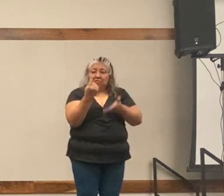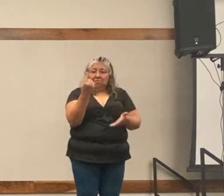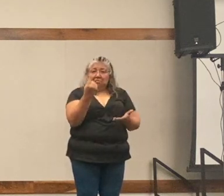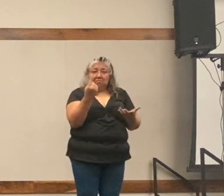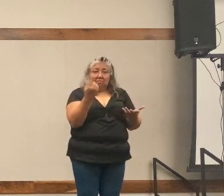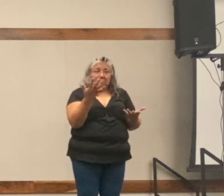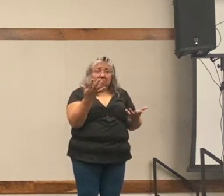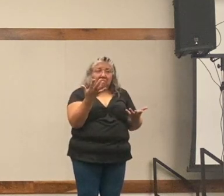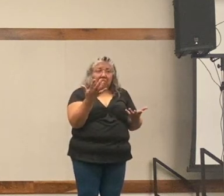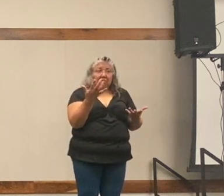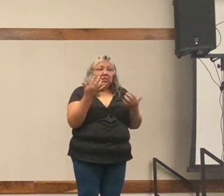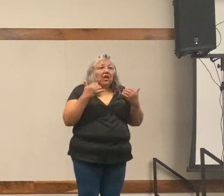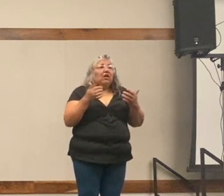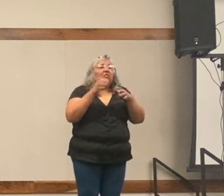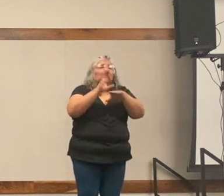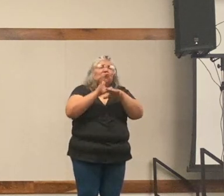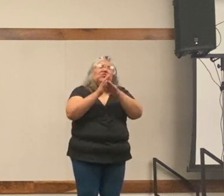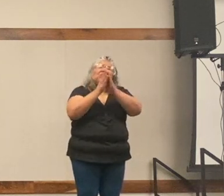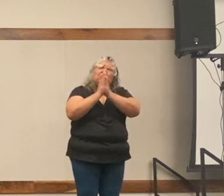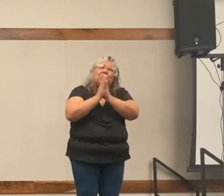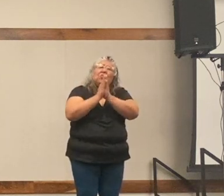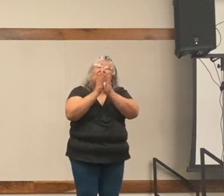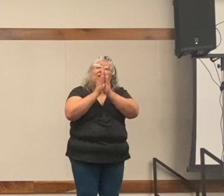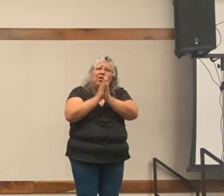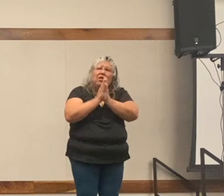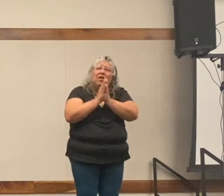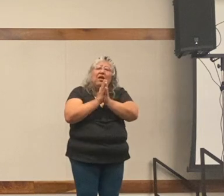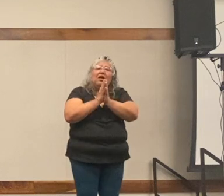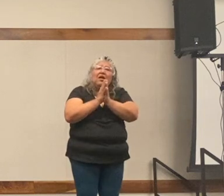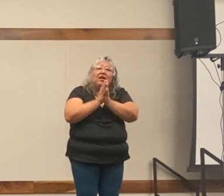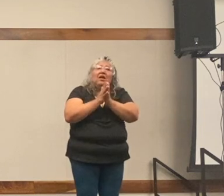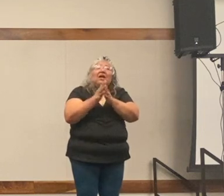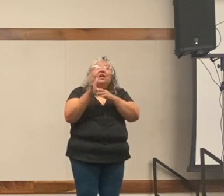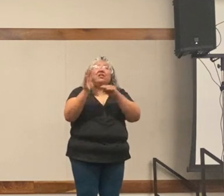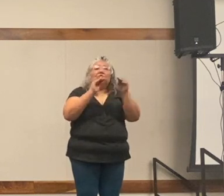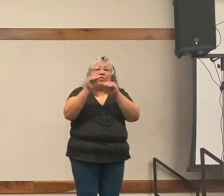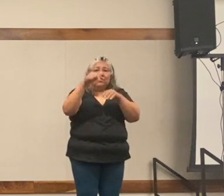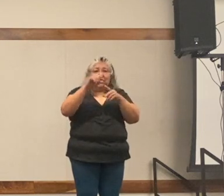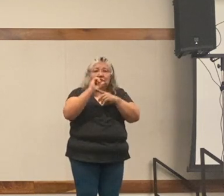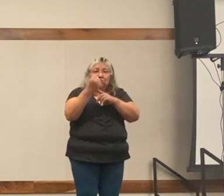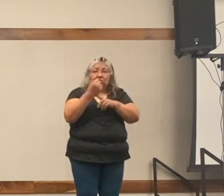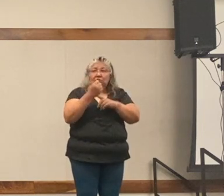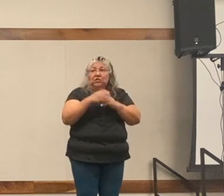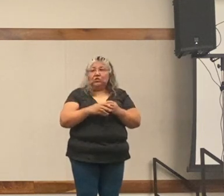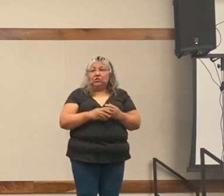And the church is constantly praying, and he's moving in this situation.